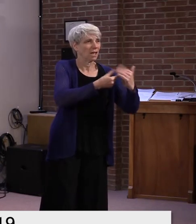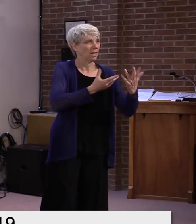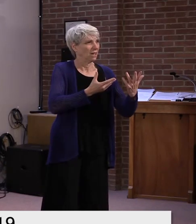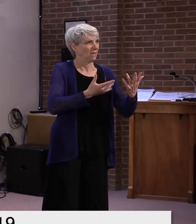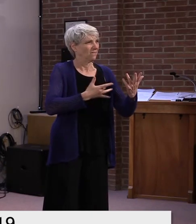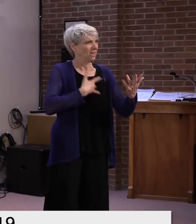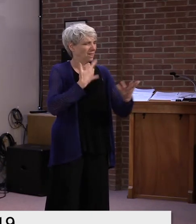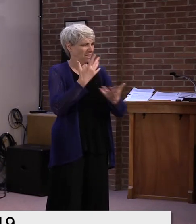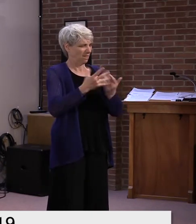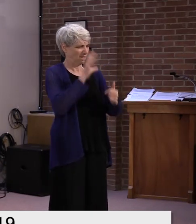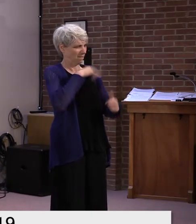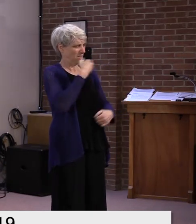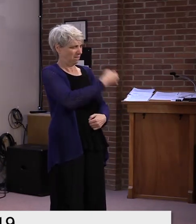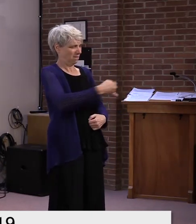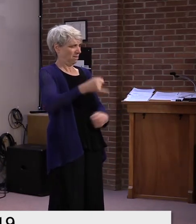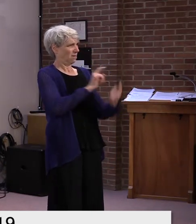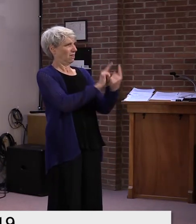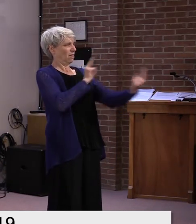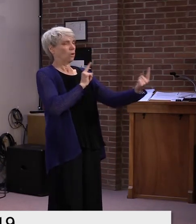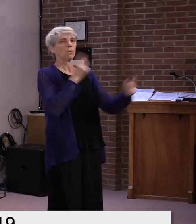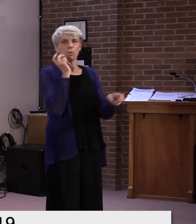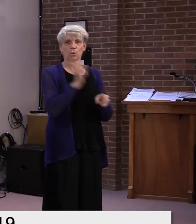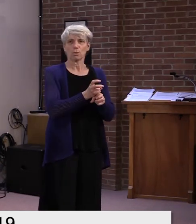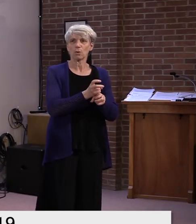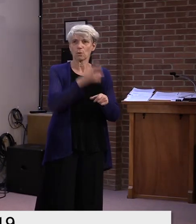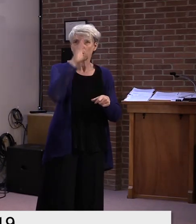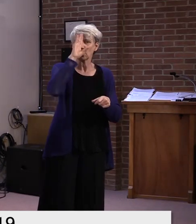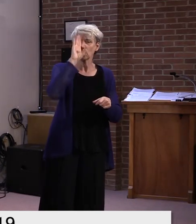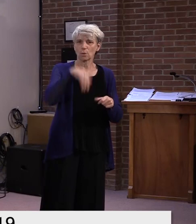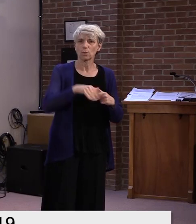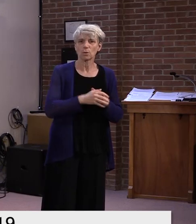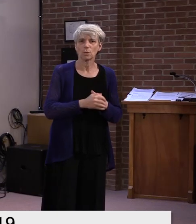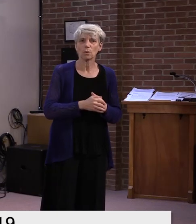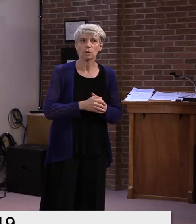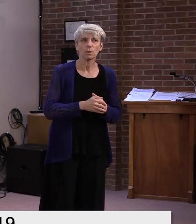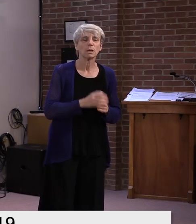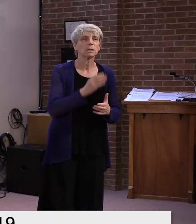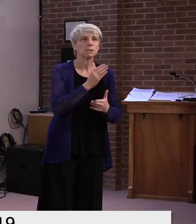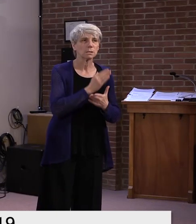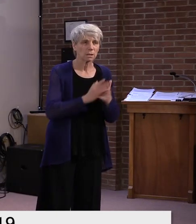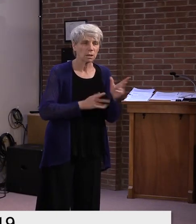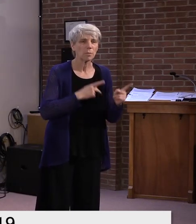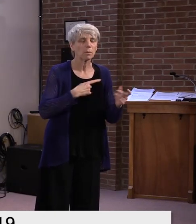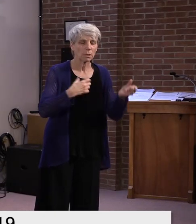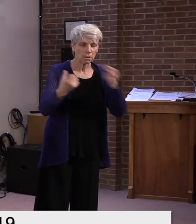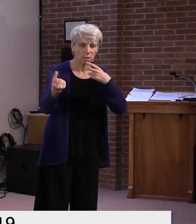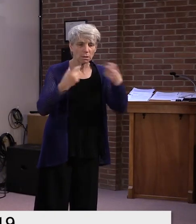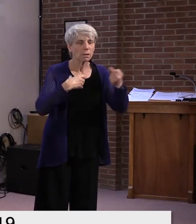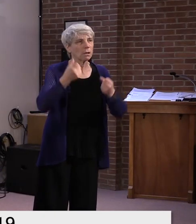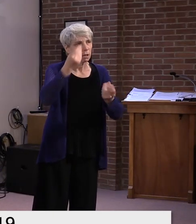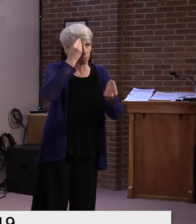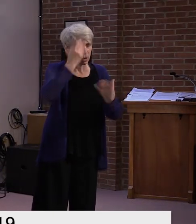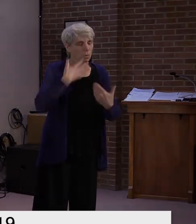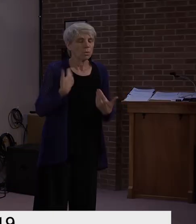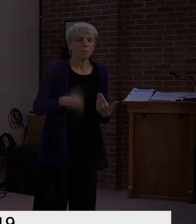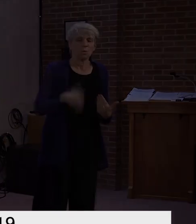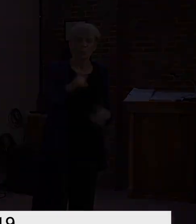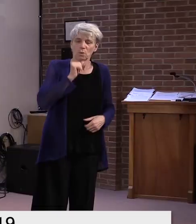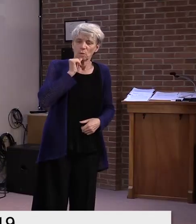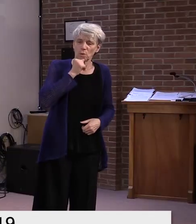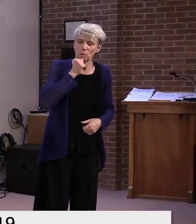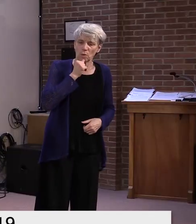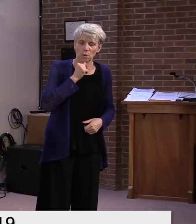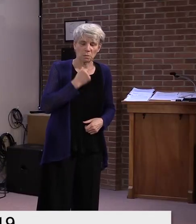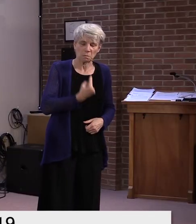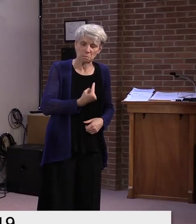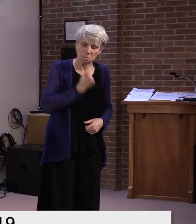do. For those who have reached out and expressed the profound impact and challenge this has had on your life and